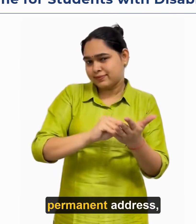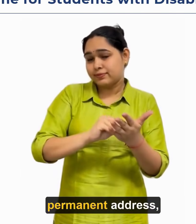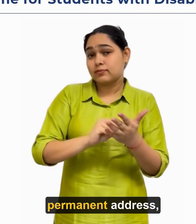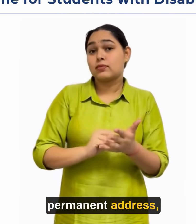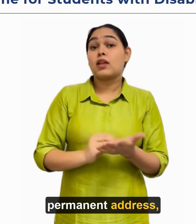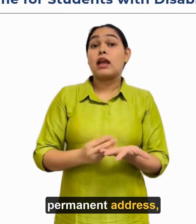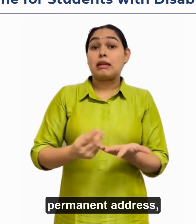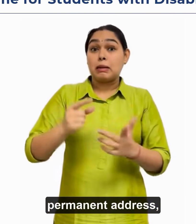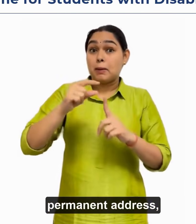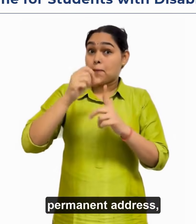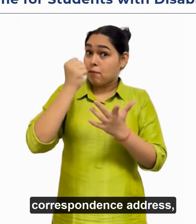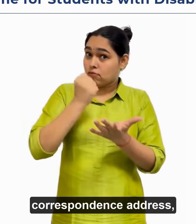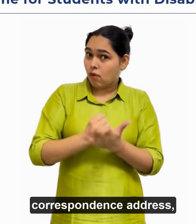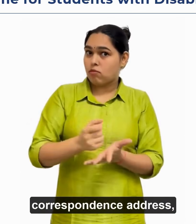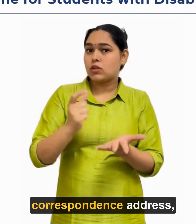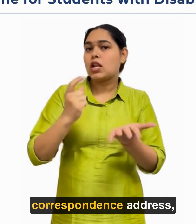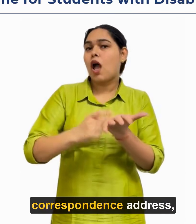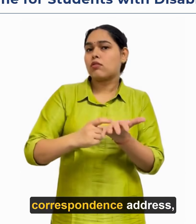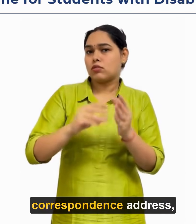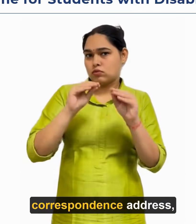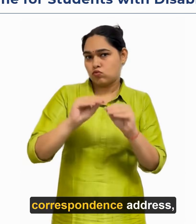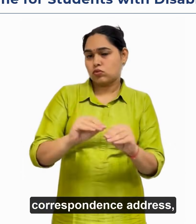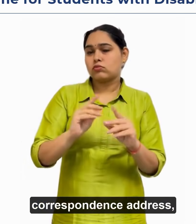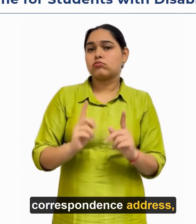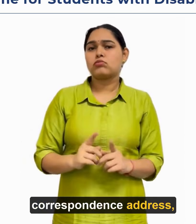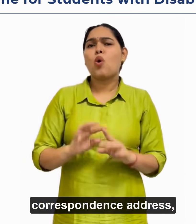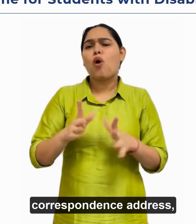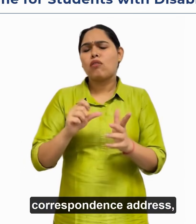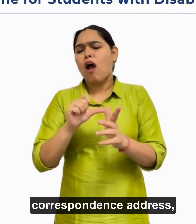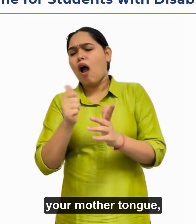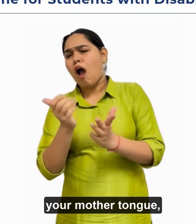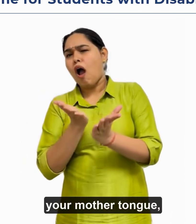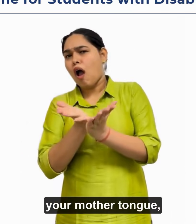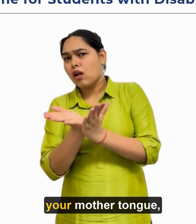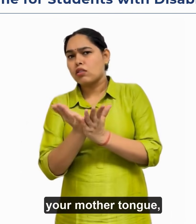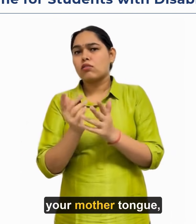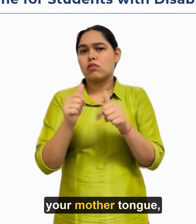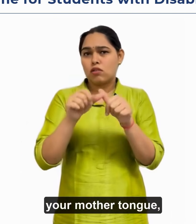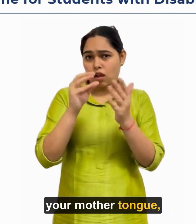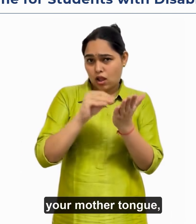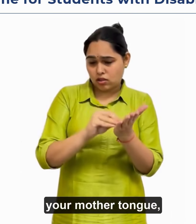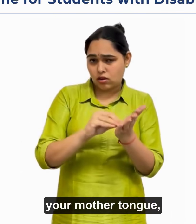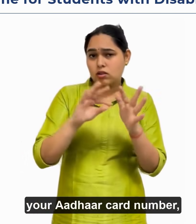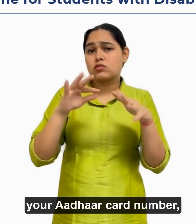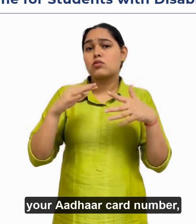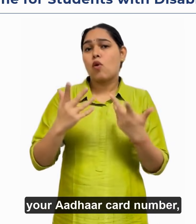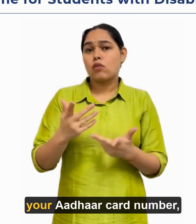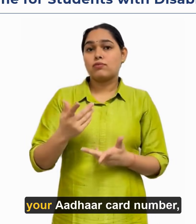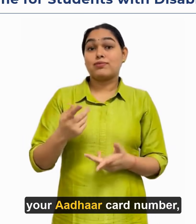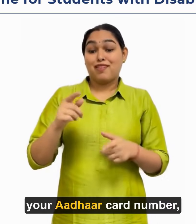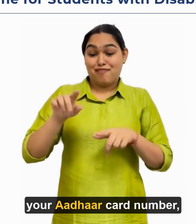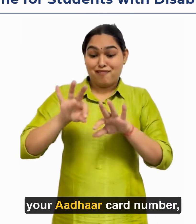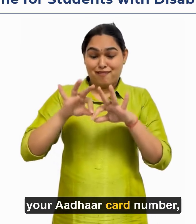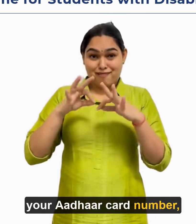permanent address, correspondence address, your mother tongue, your Aadhaar card